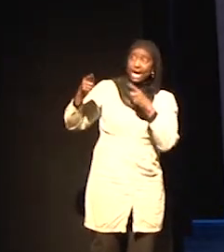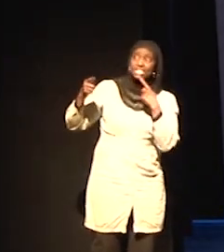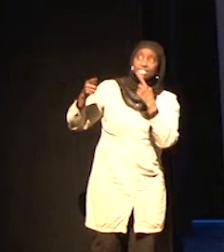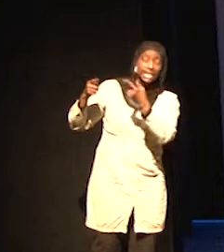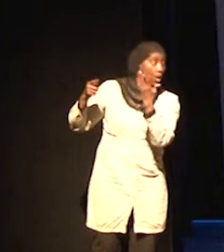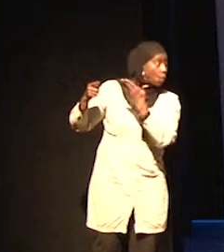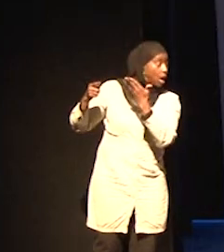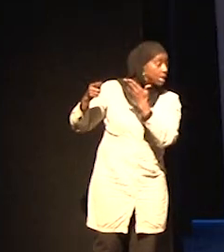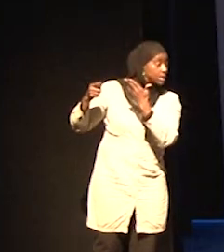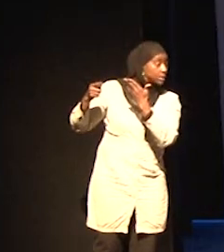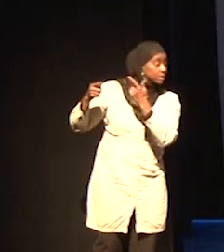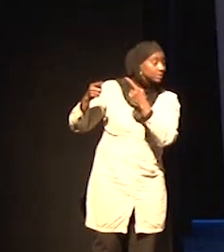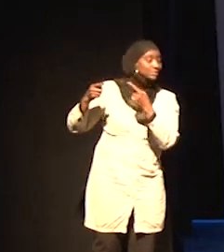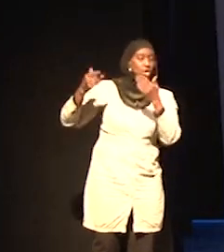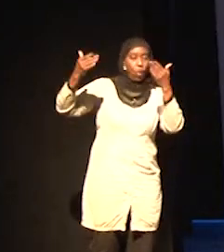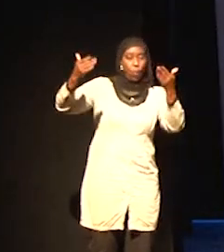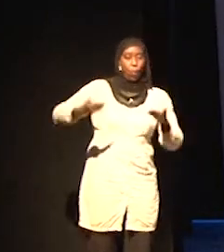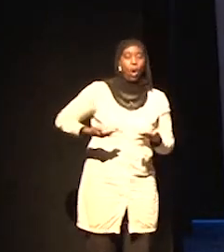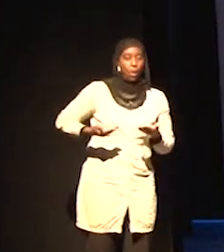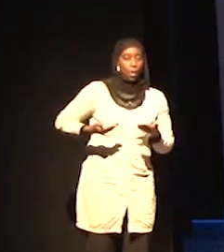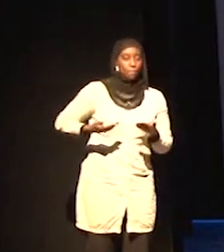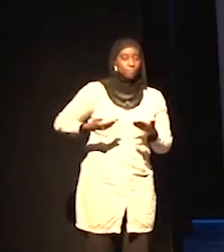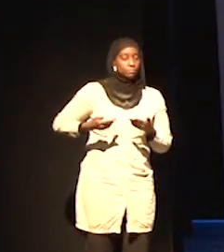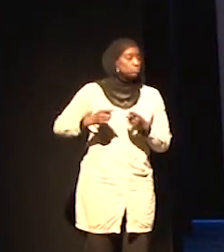welcome to America.